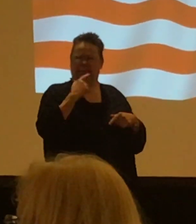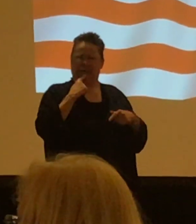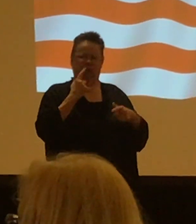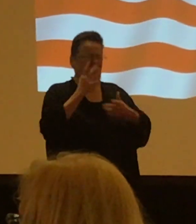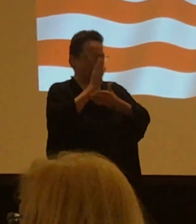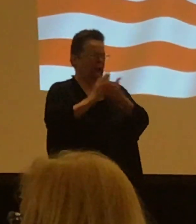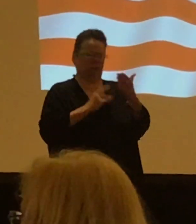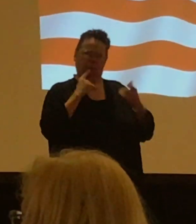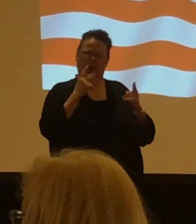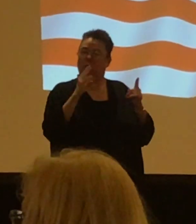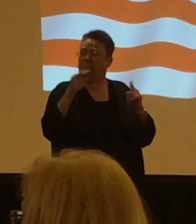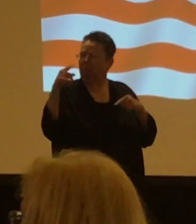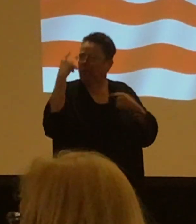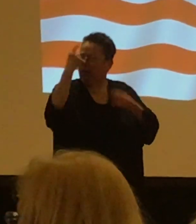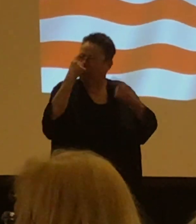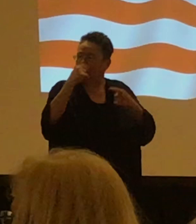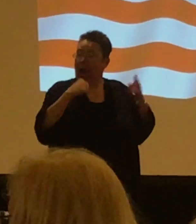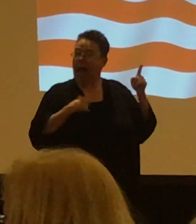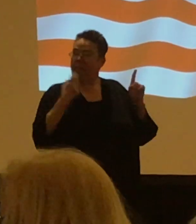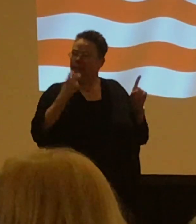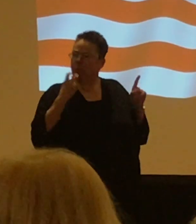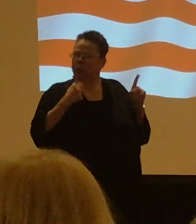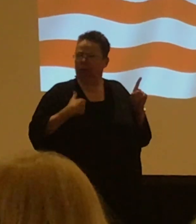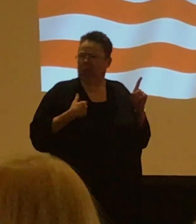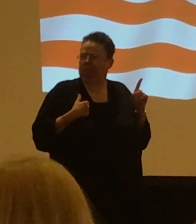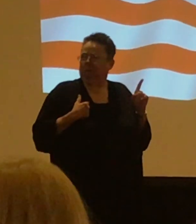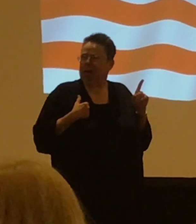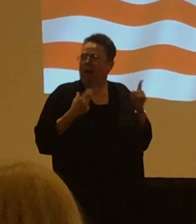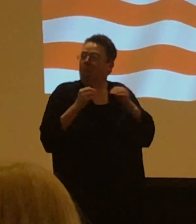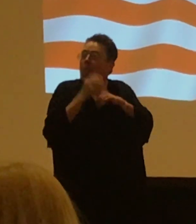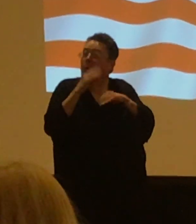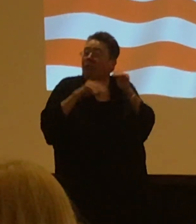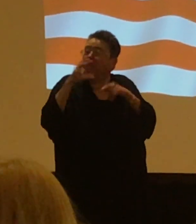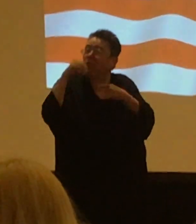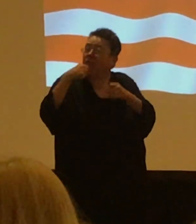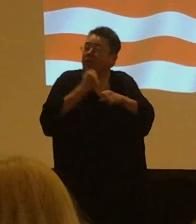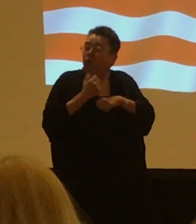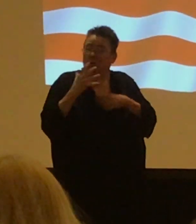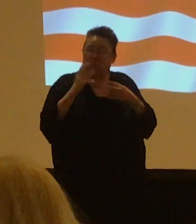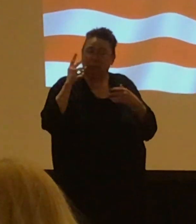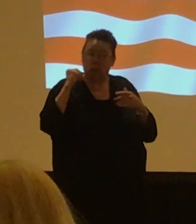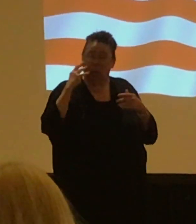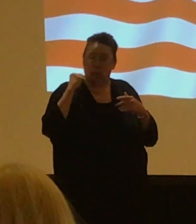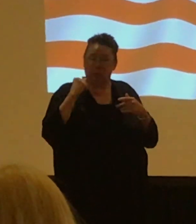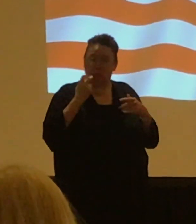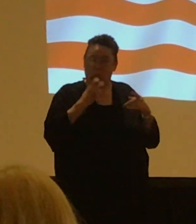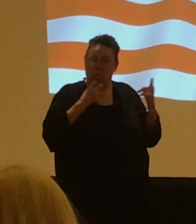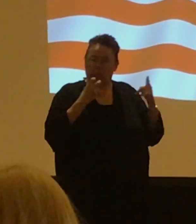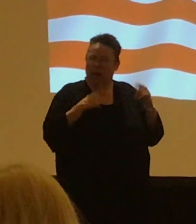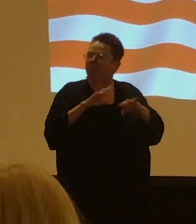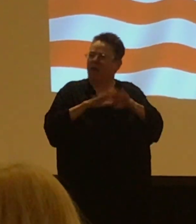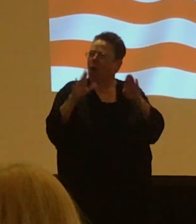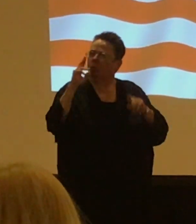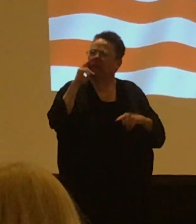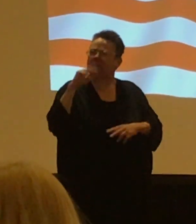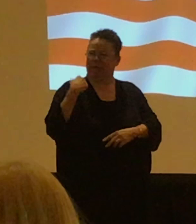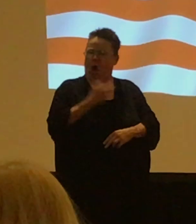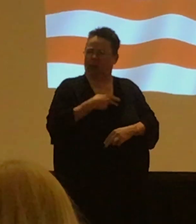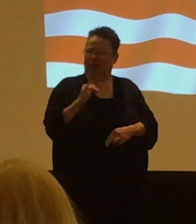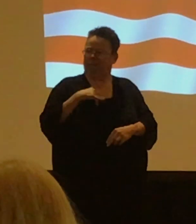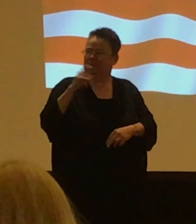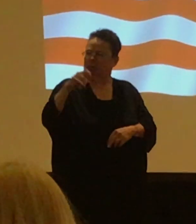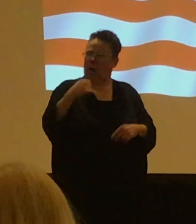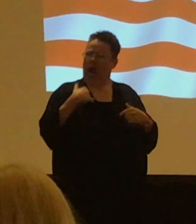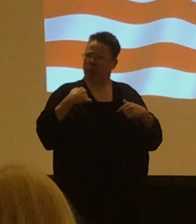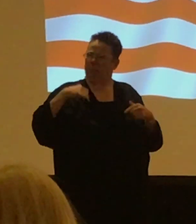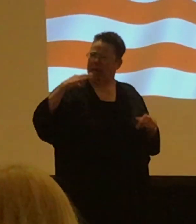them. If I think about it, I'm a lip reader with over 50 years of experience. I can hear you behind the glass. I would be an